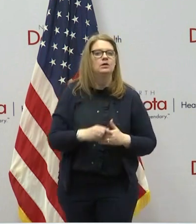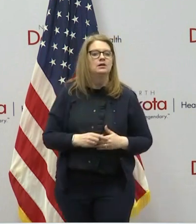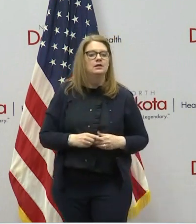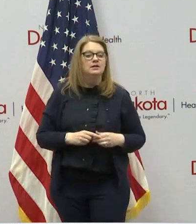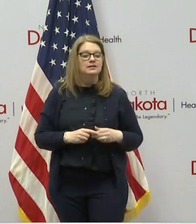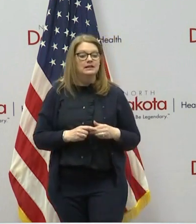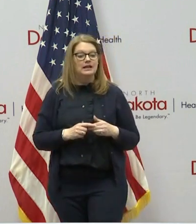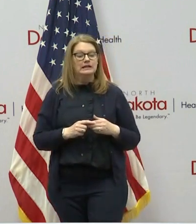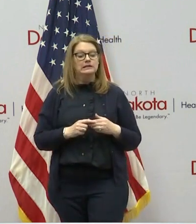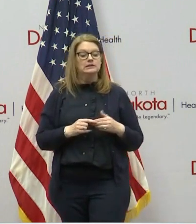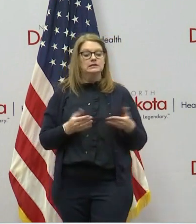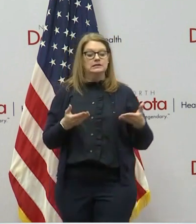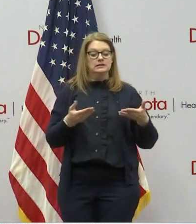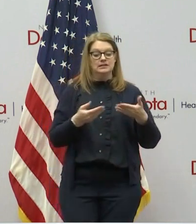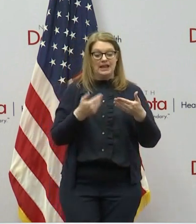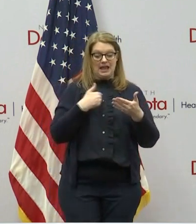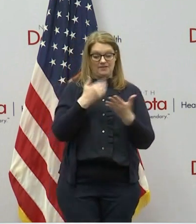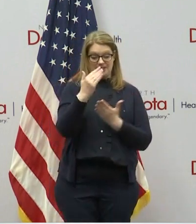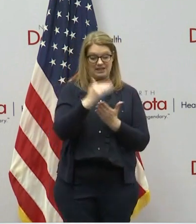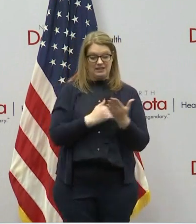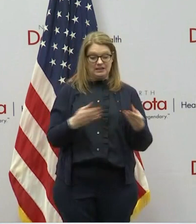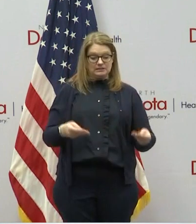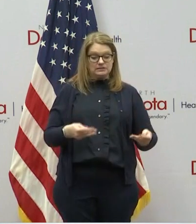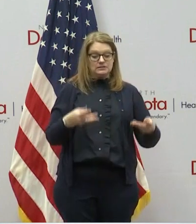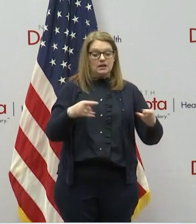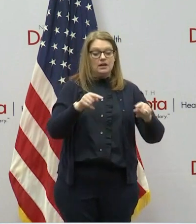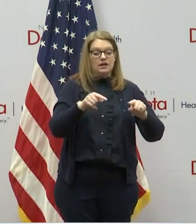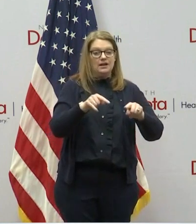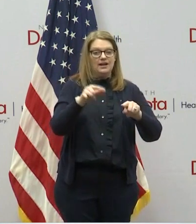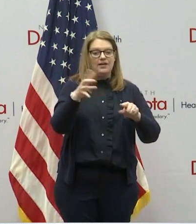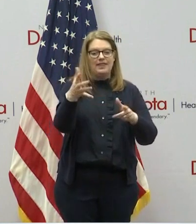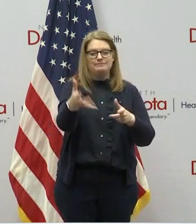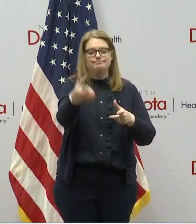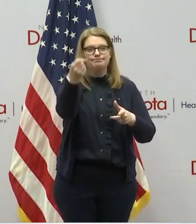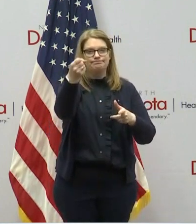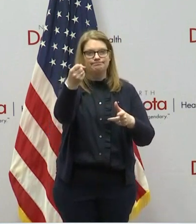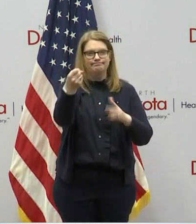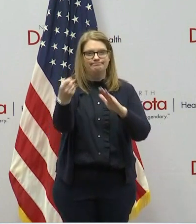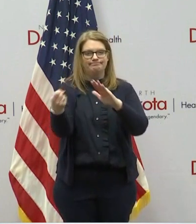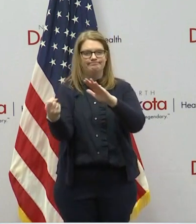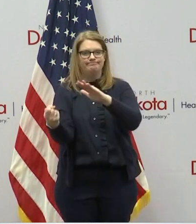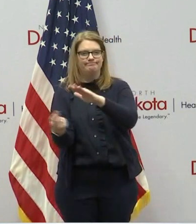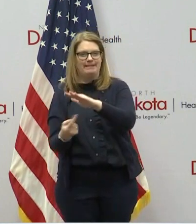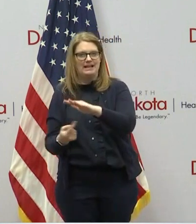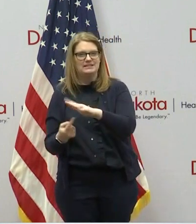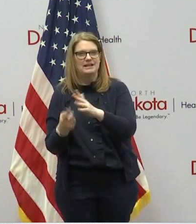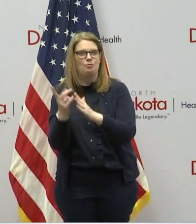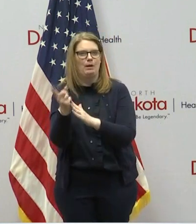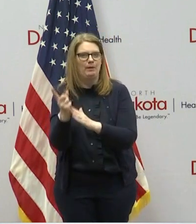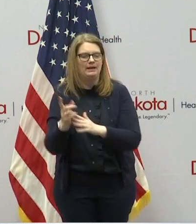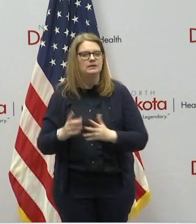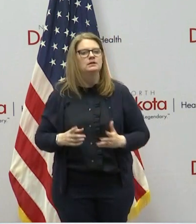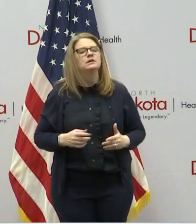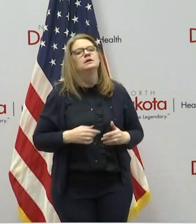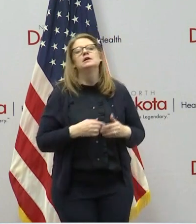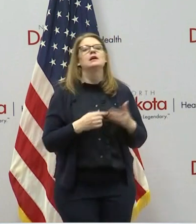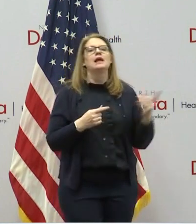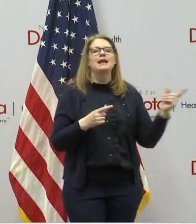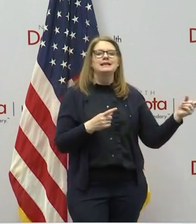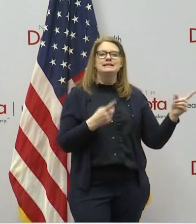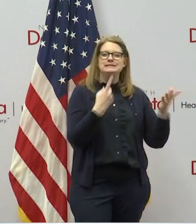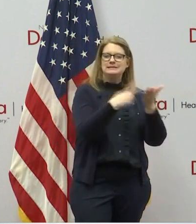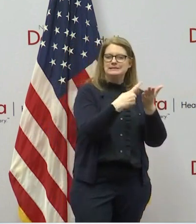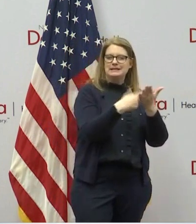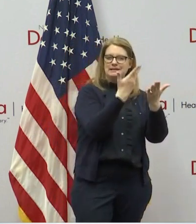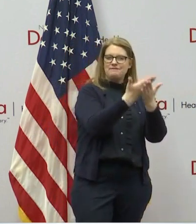of harm's way and protect them. That is our charge. The governor talks about facts, not